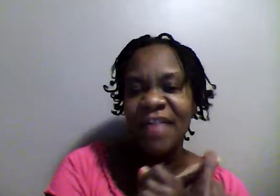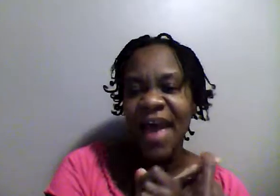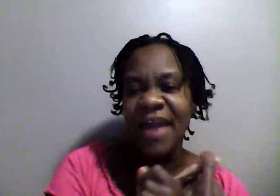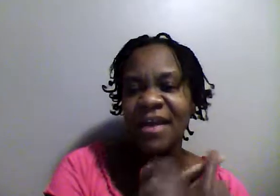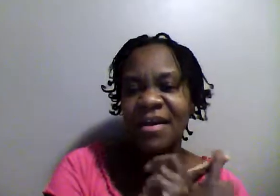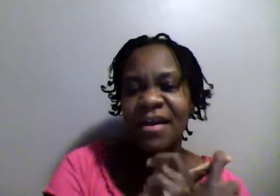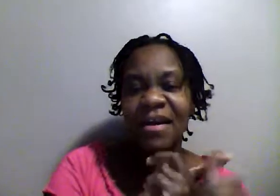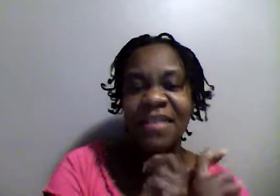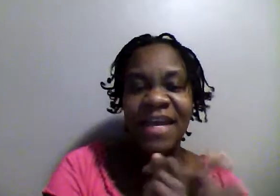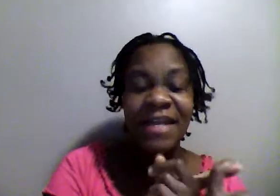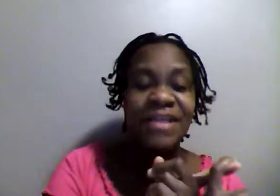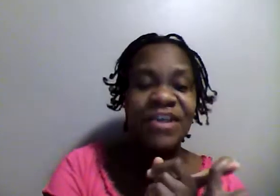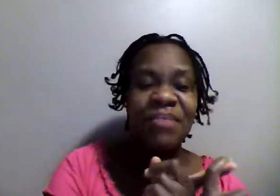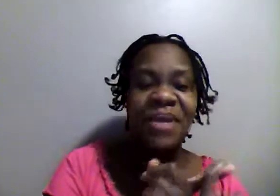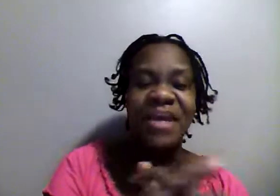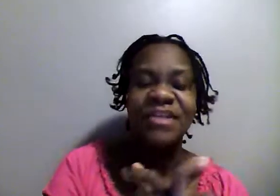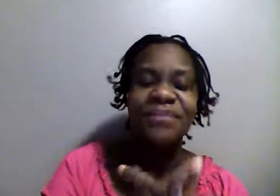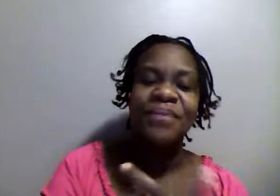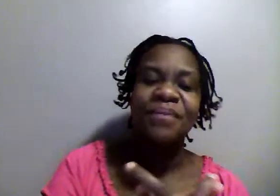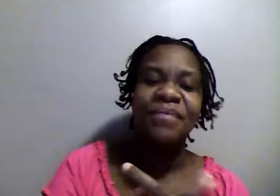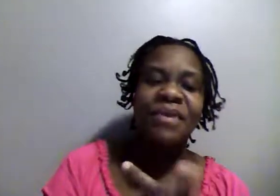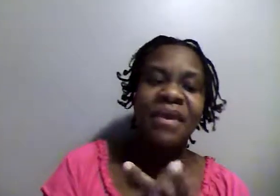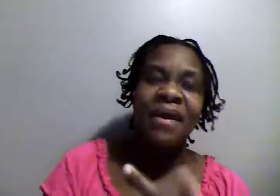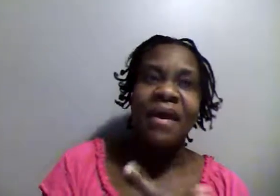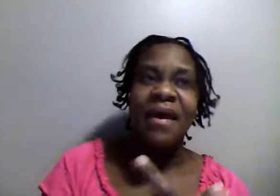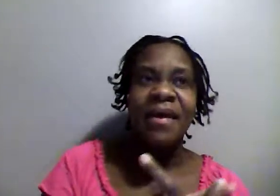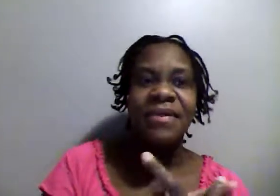than the indeterminate, and